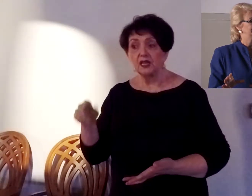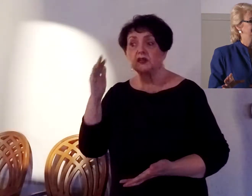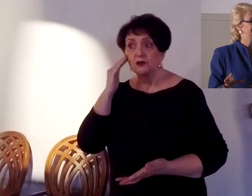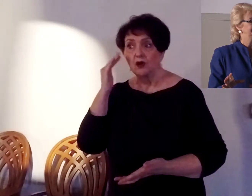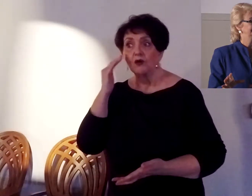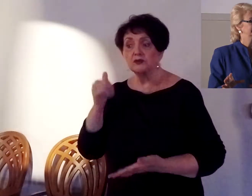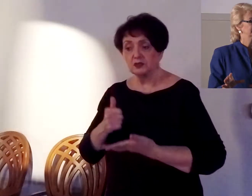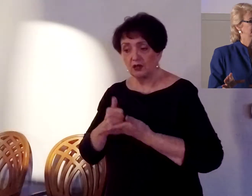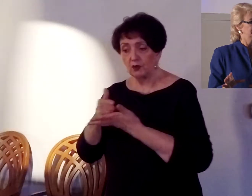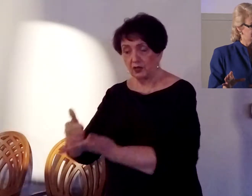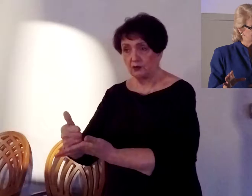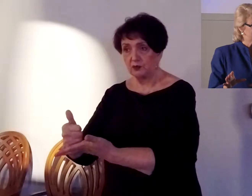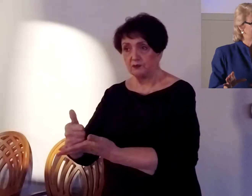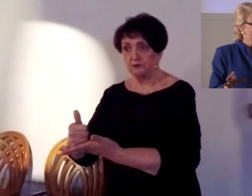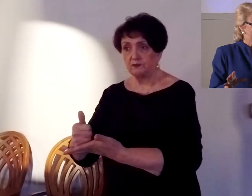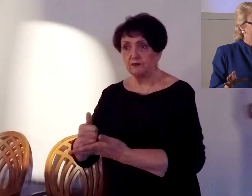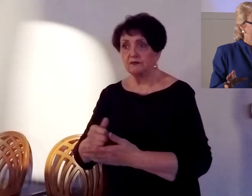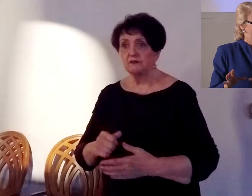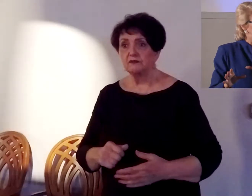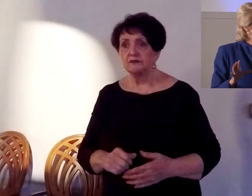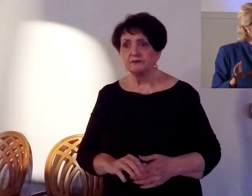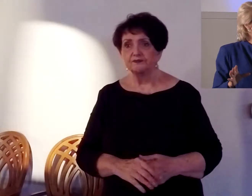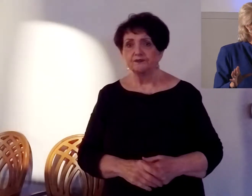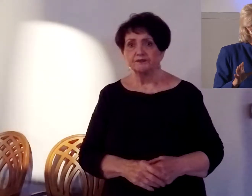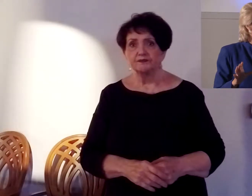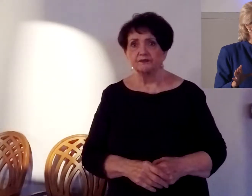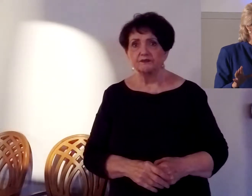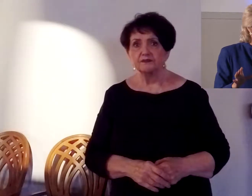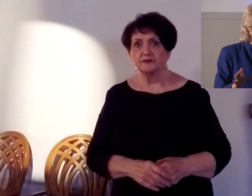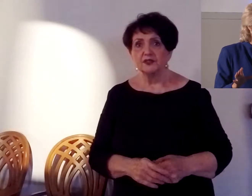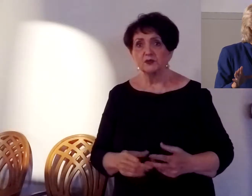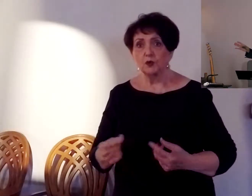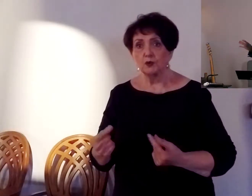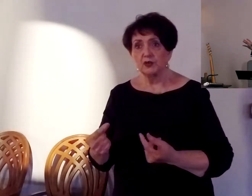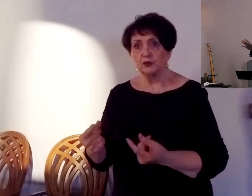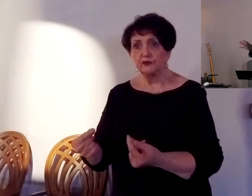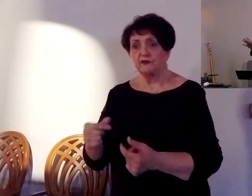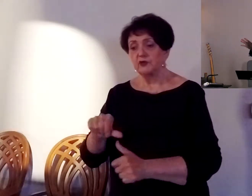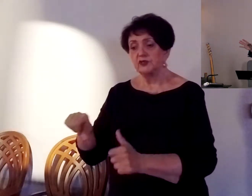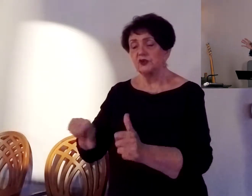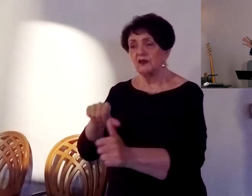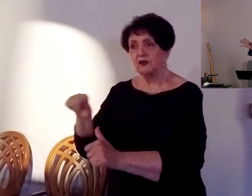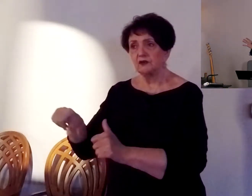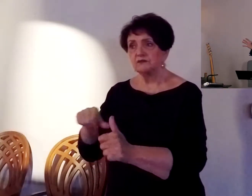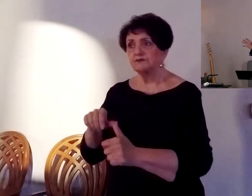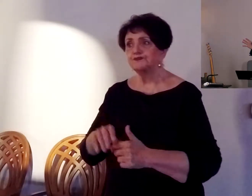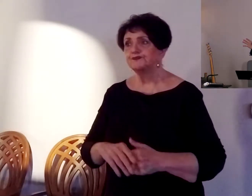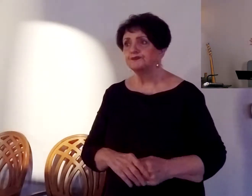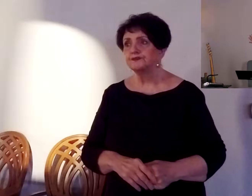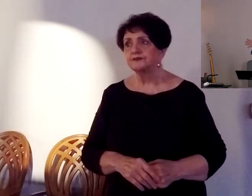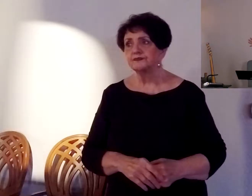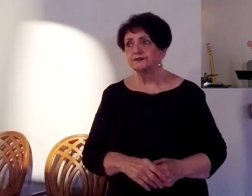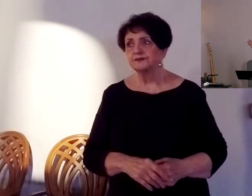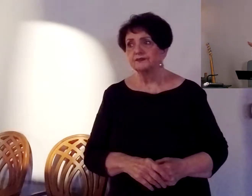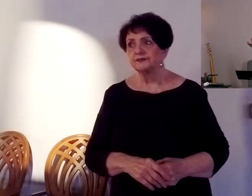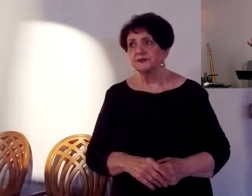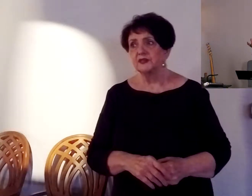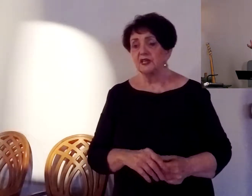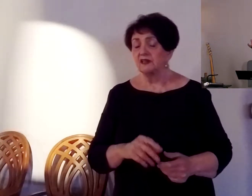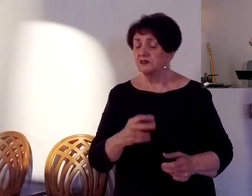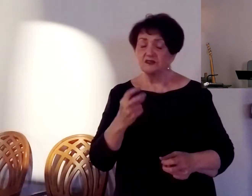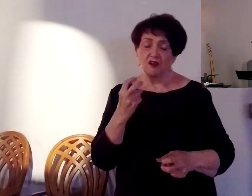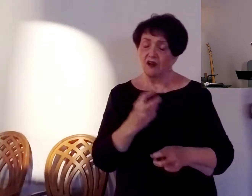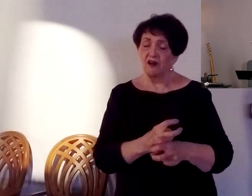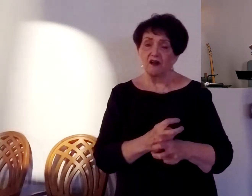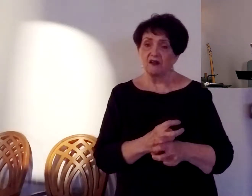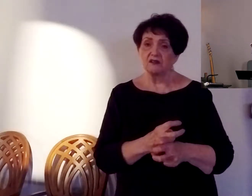there. Do you see? That's what we do for each other. And so to me, it's not a hard